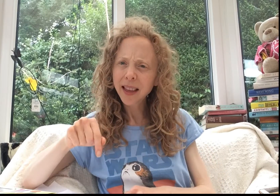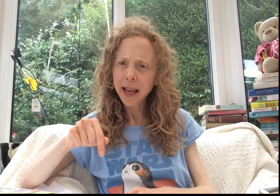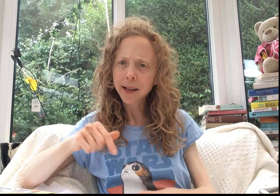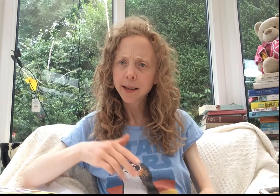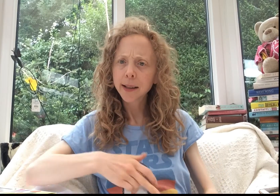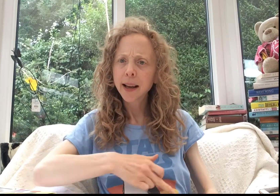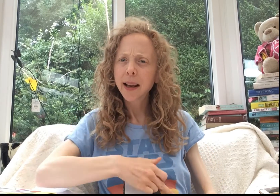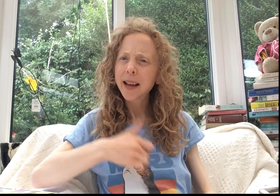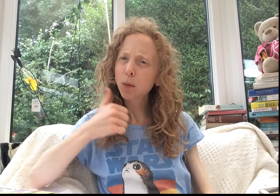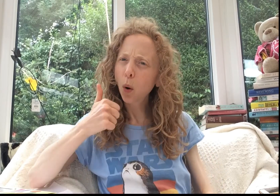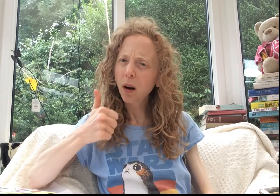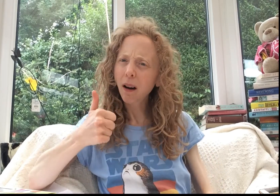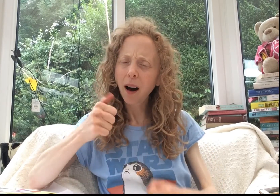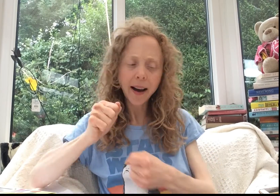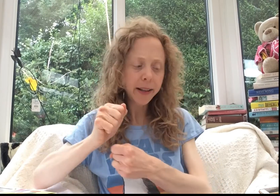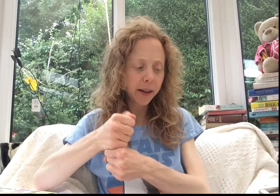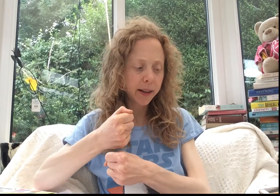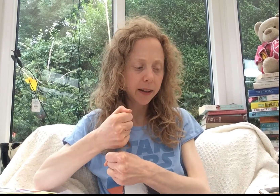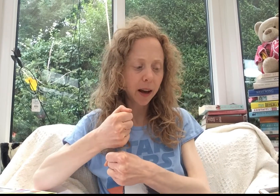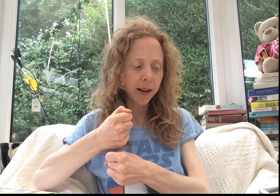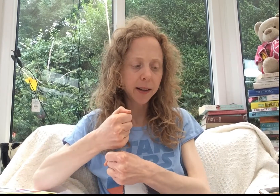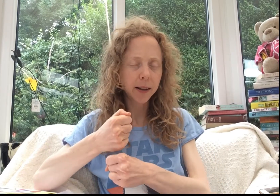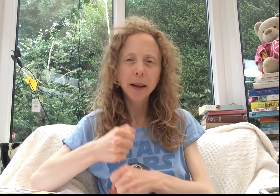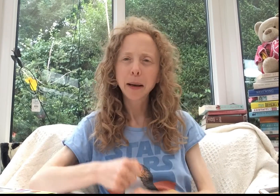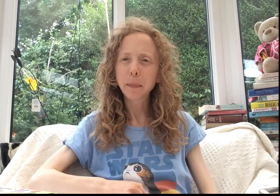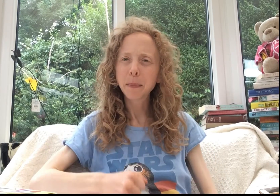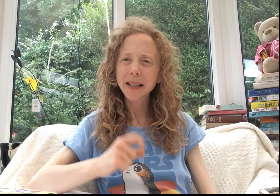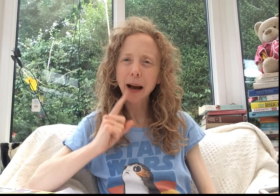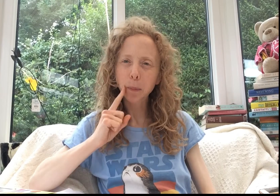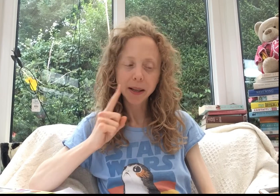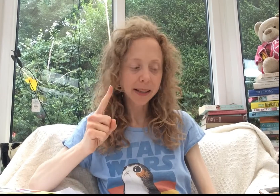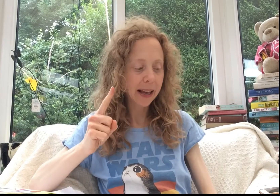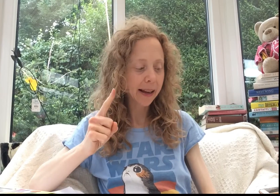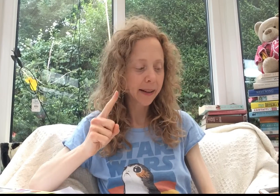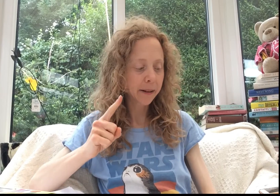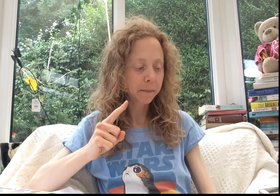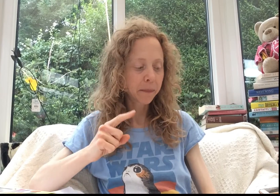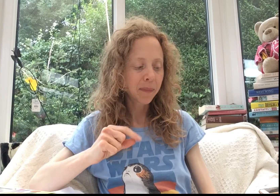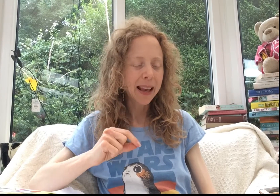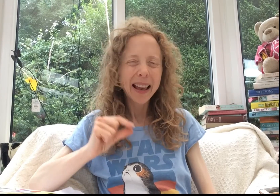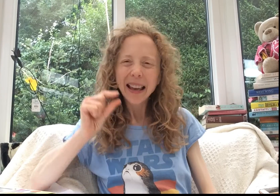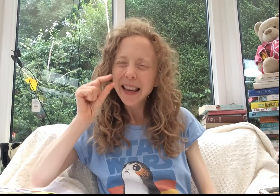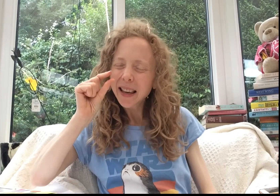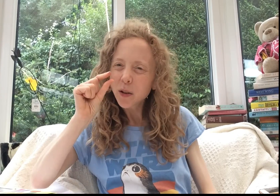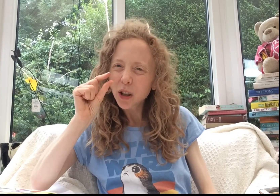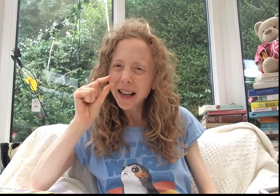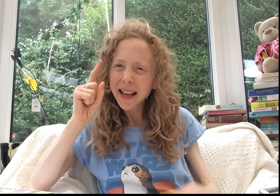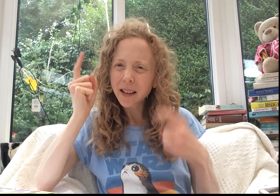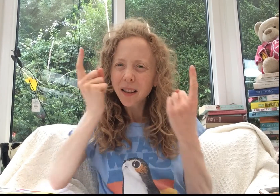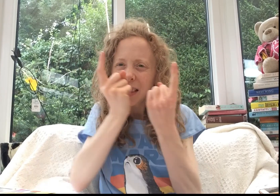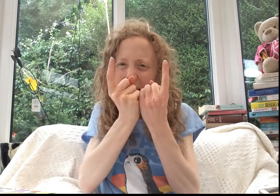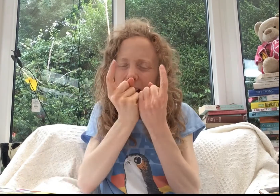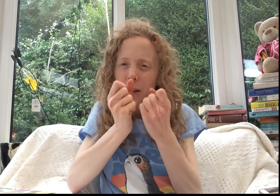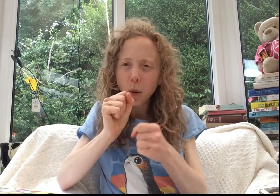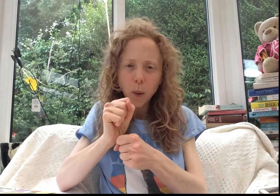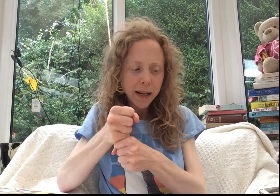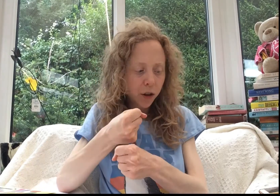"This is what kindness does," Miss Albert said. Each little thing that we